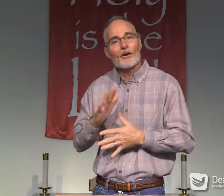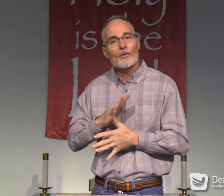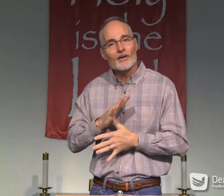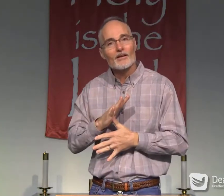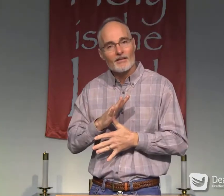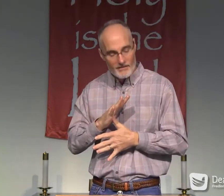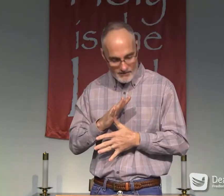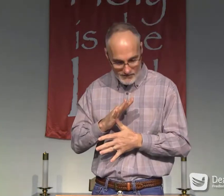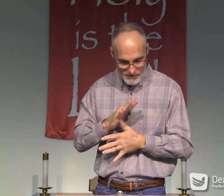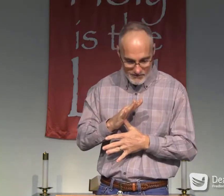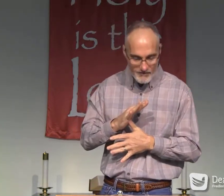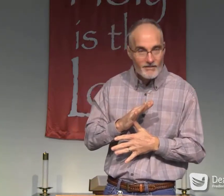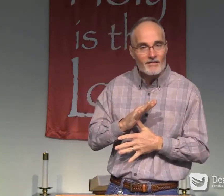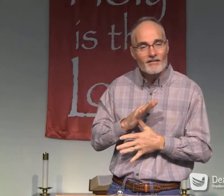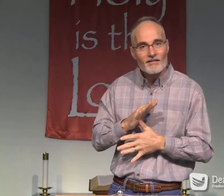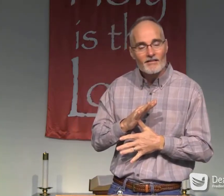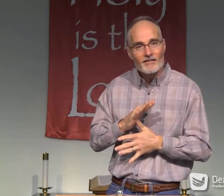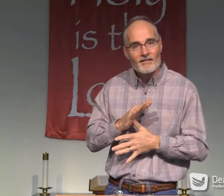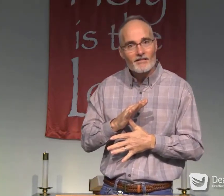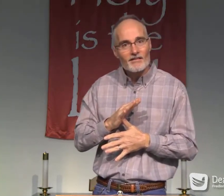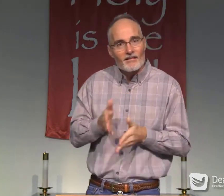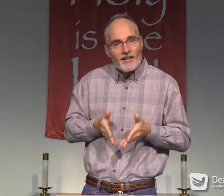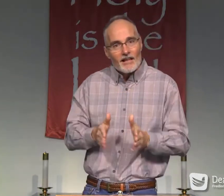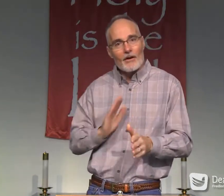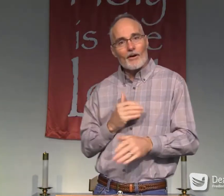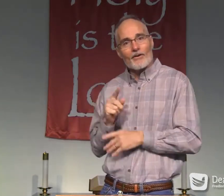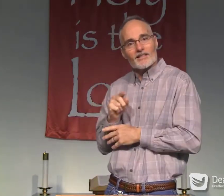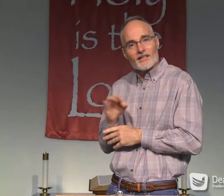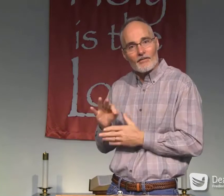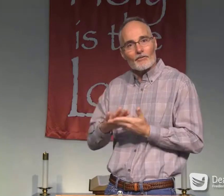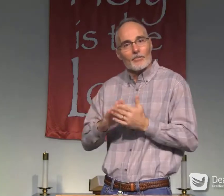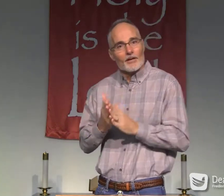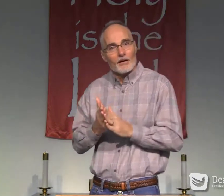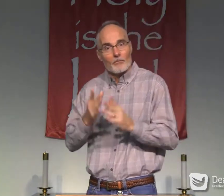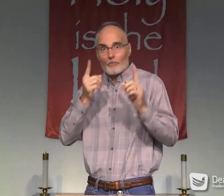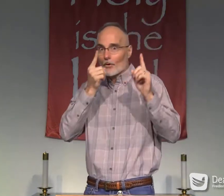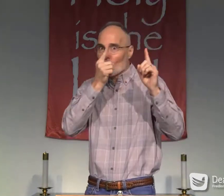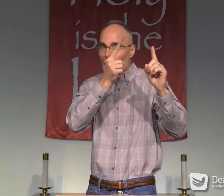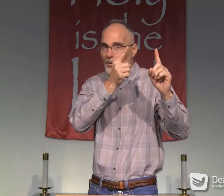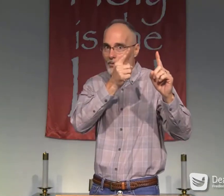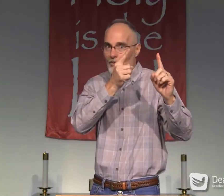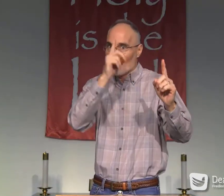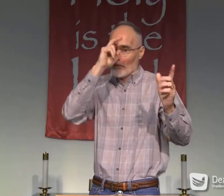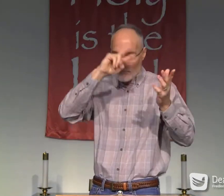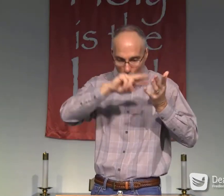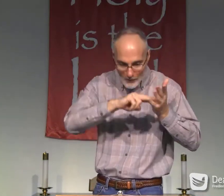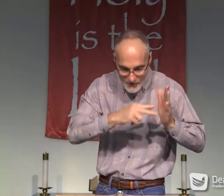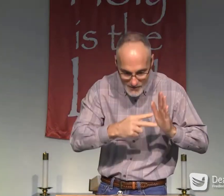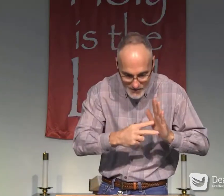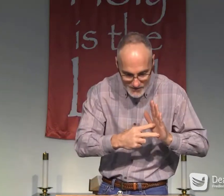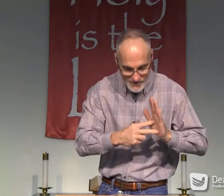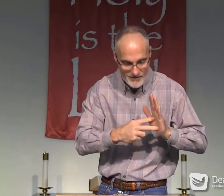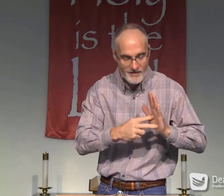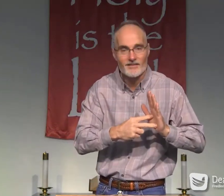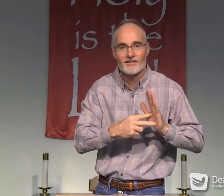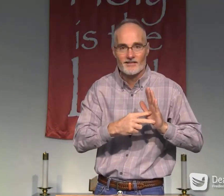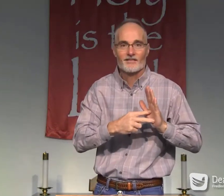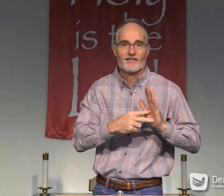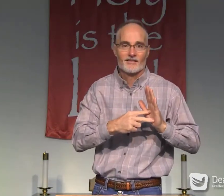allowing our stuff, our things to become our priority, allowing our stuff to become our